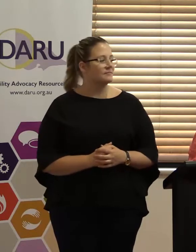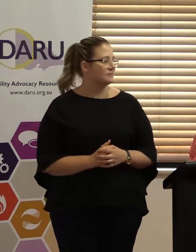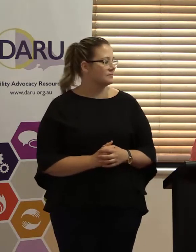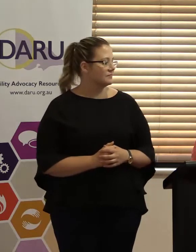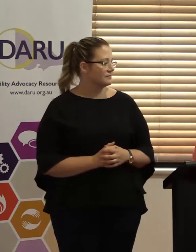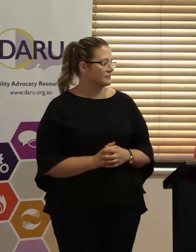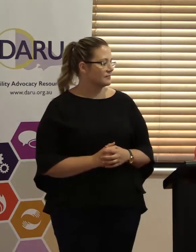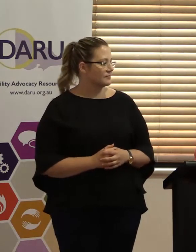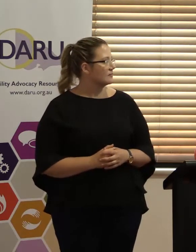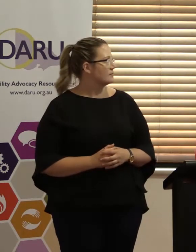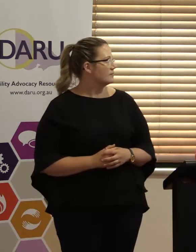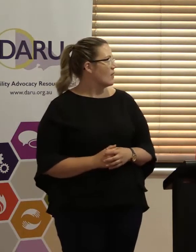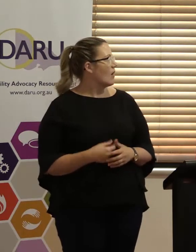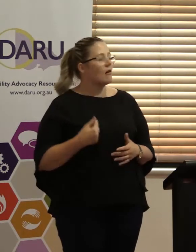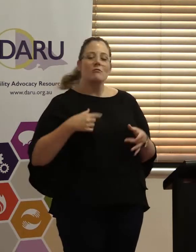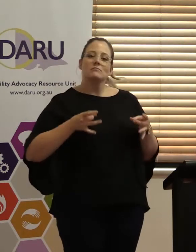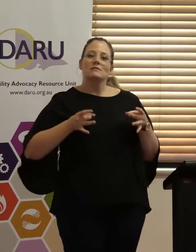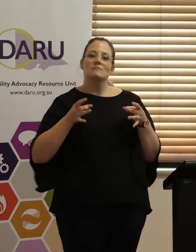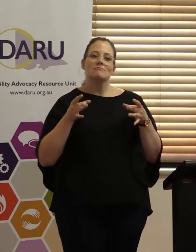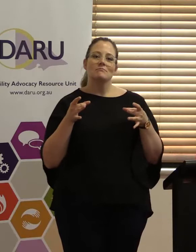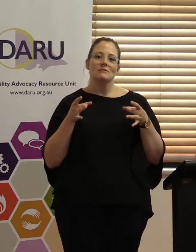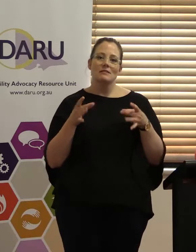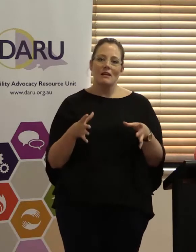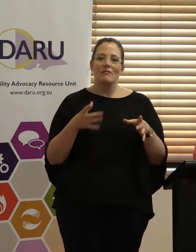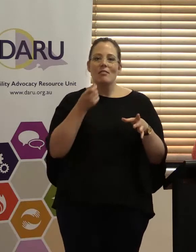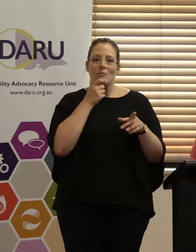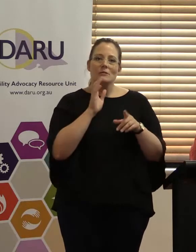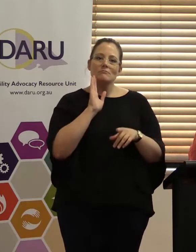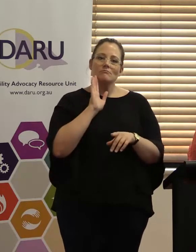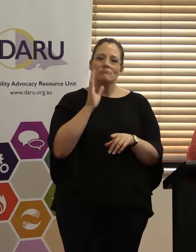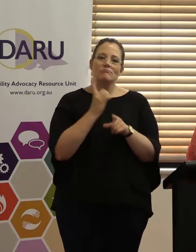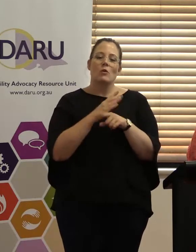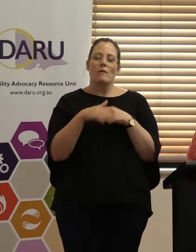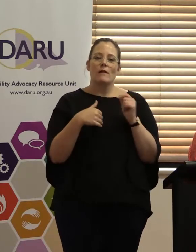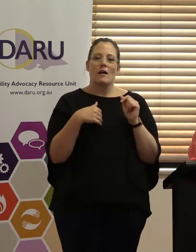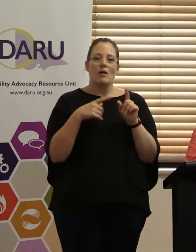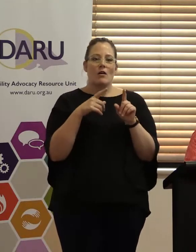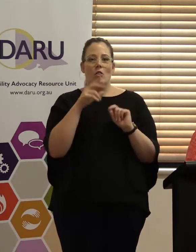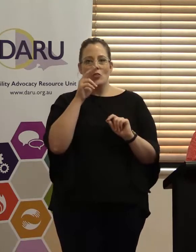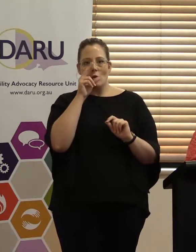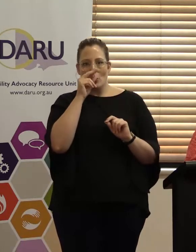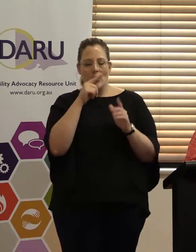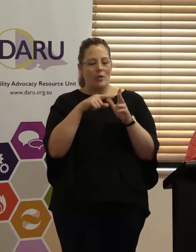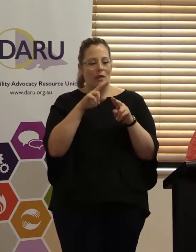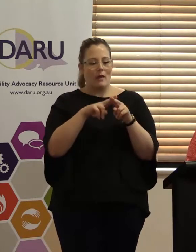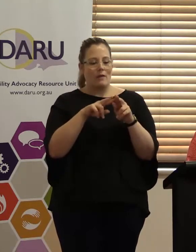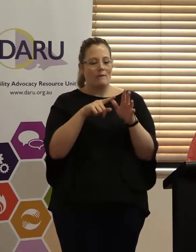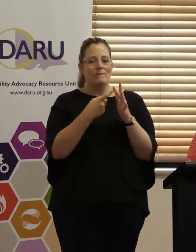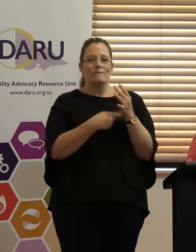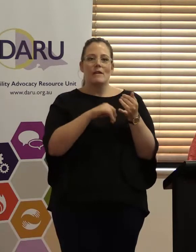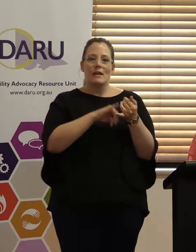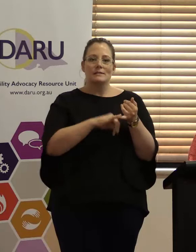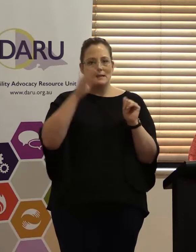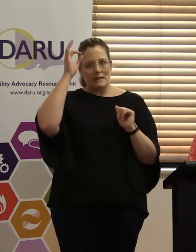So I'm going to start off by telling you a little bit about the Youth Affairs Council, where YDAS sits and what YDAS